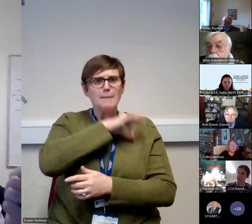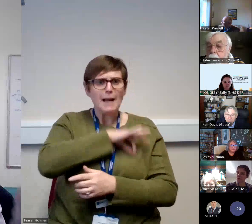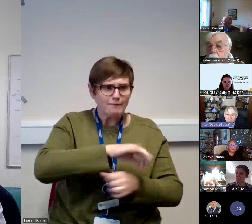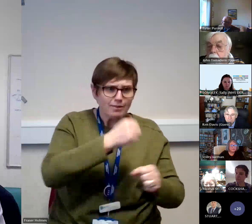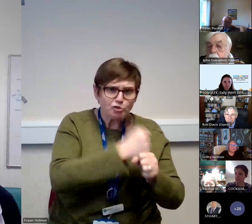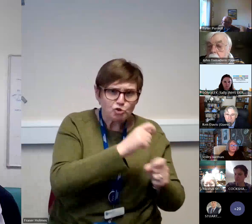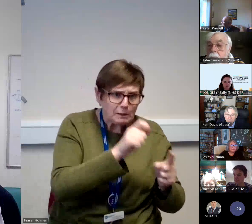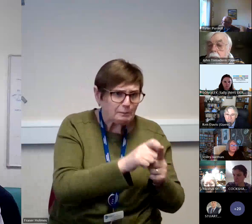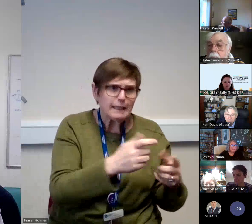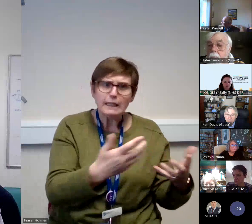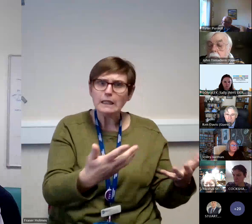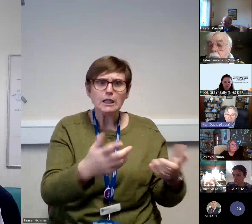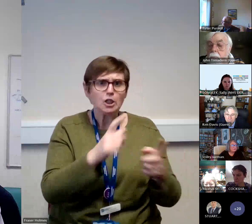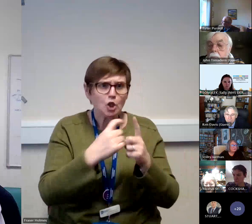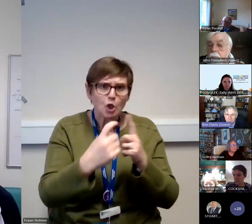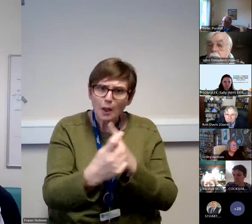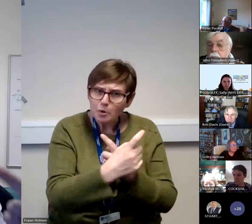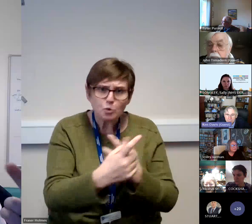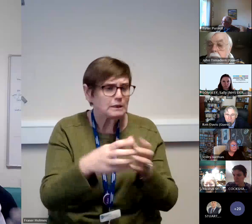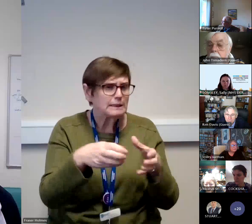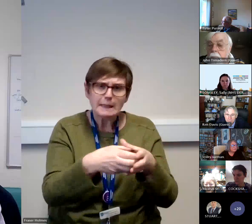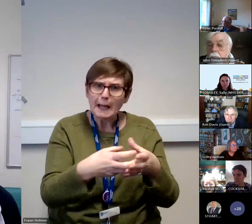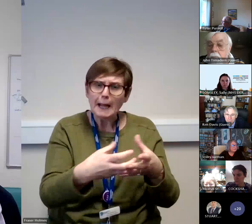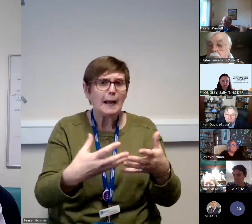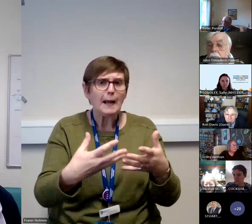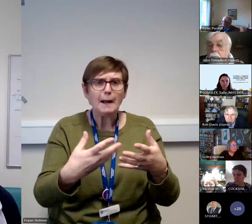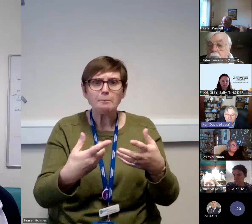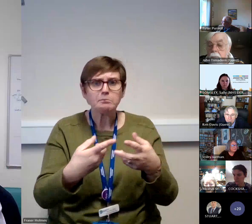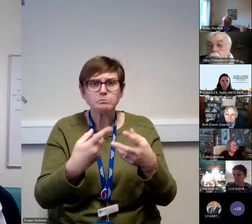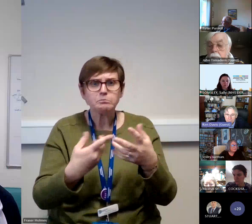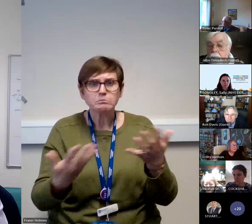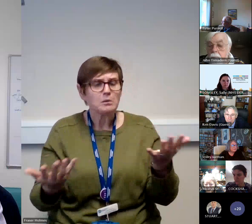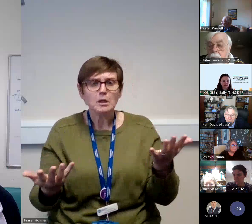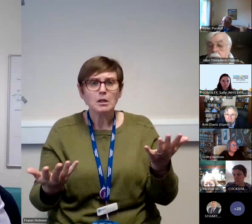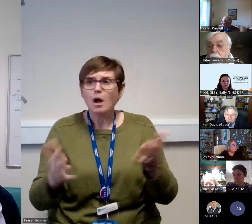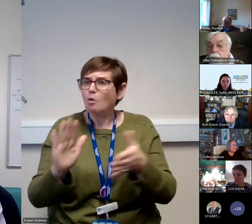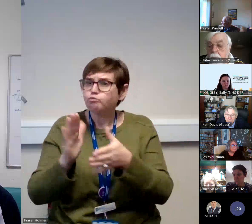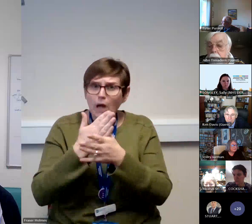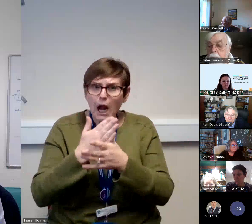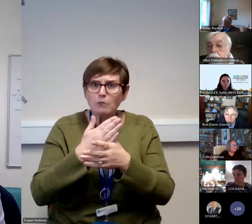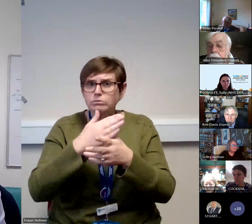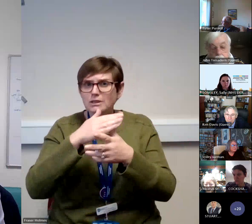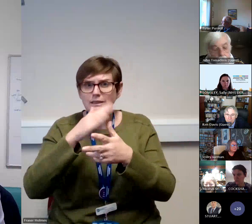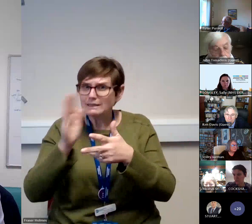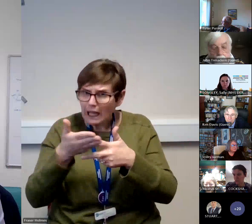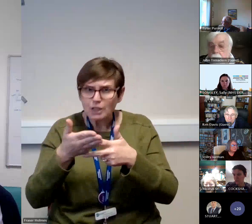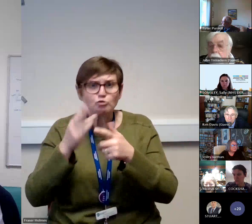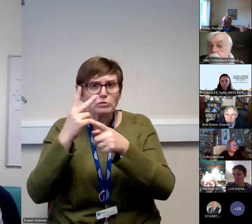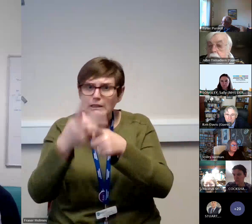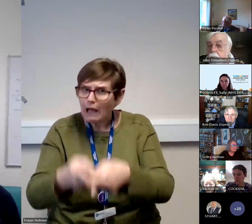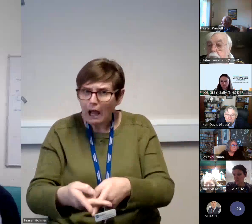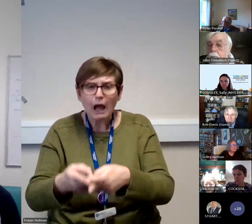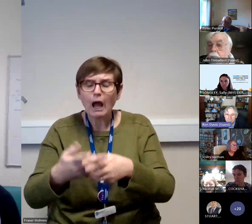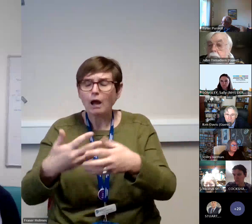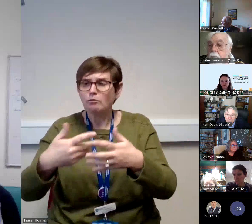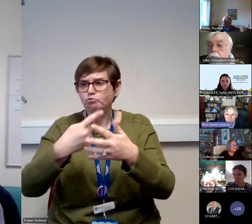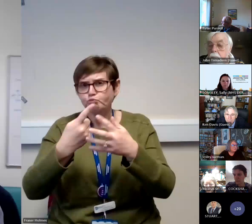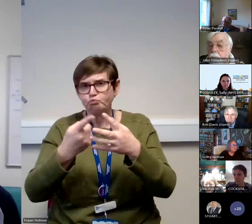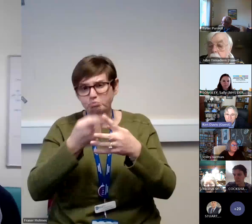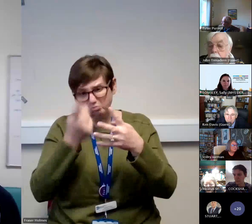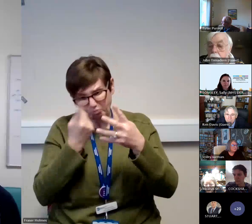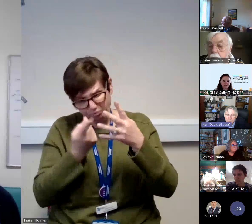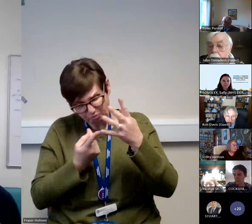GPs, community teams, primary, secondary care, tertiary, all of the